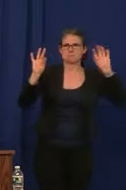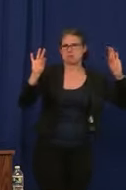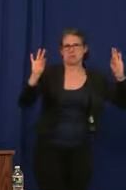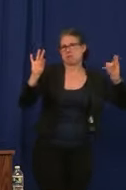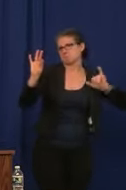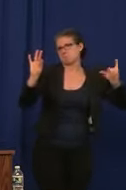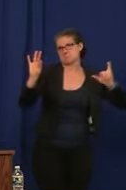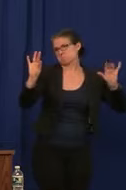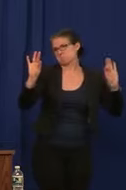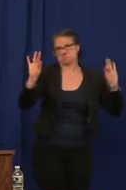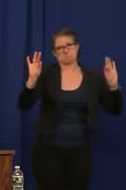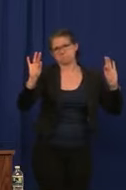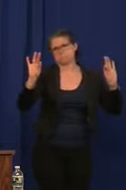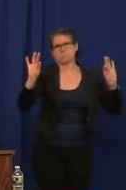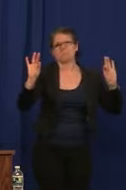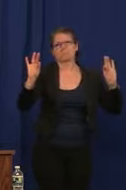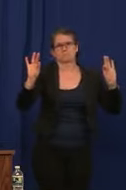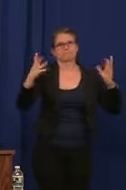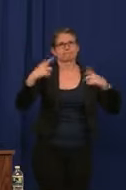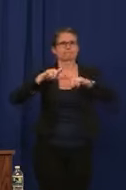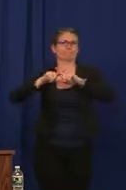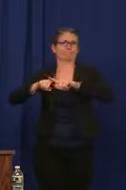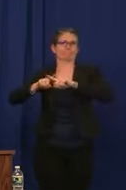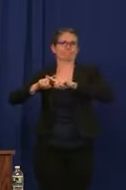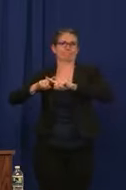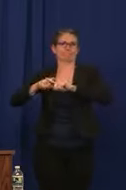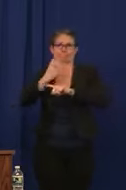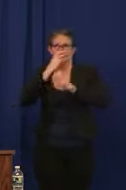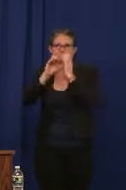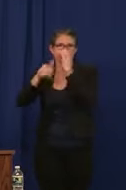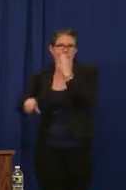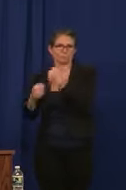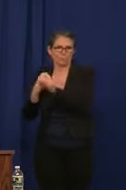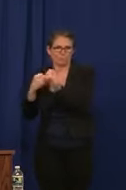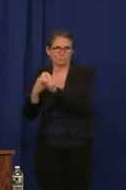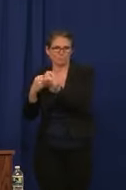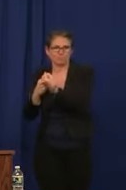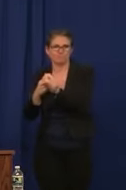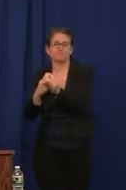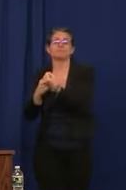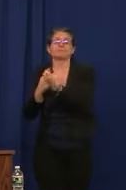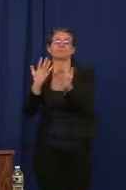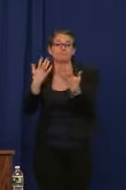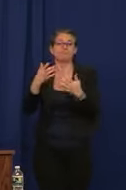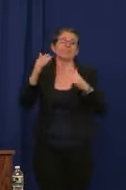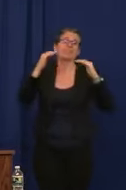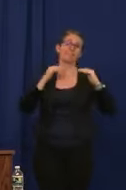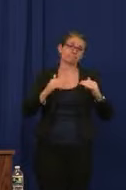COVID-19, bringing our statewide total of individuals who have passed to 24.